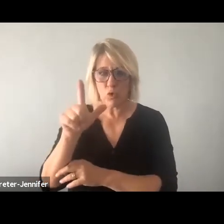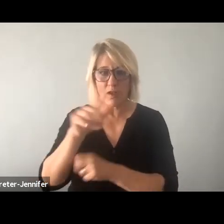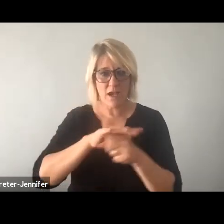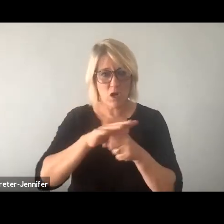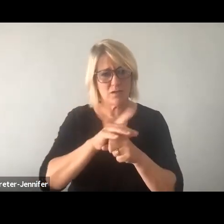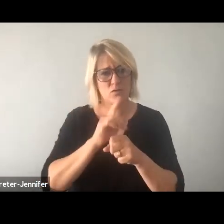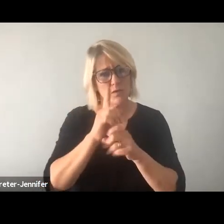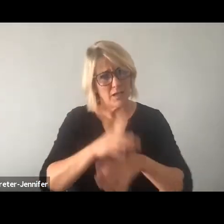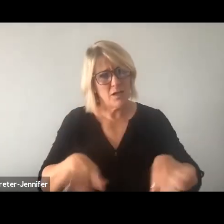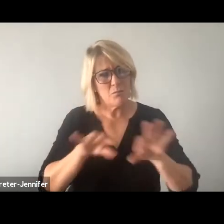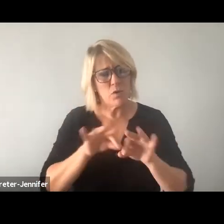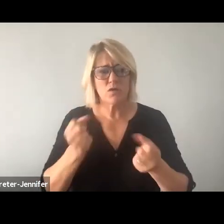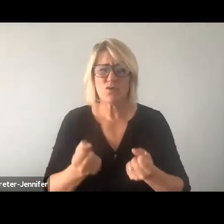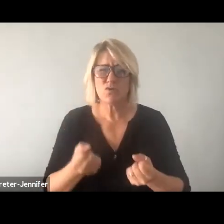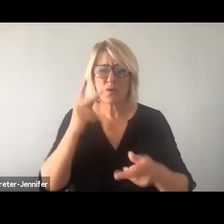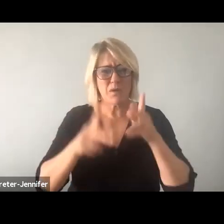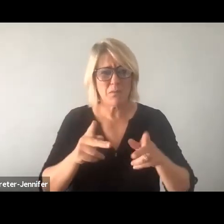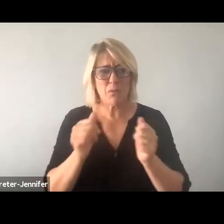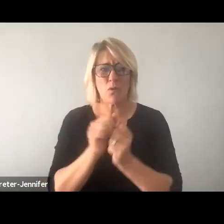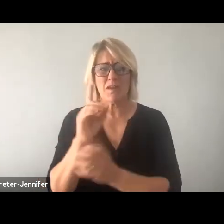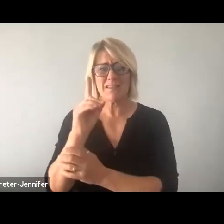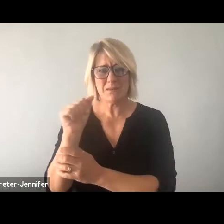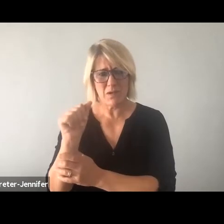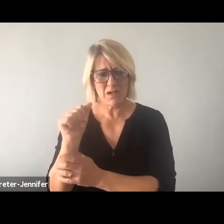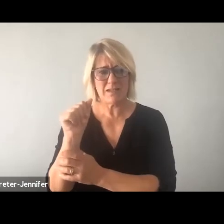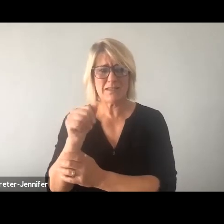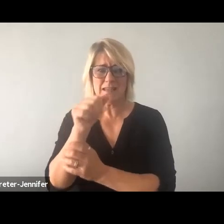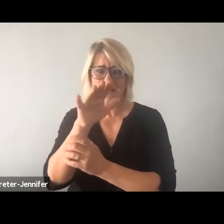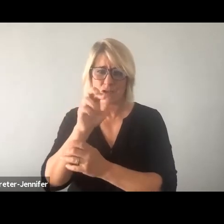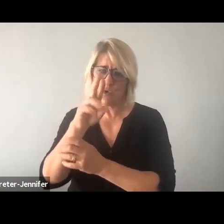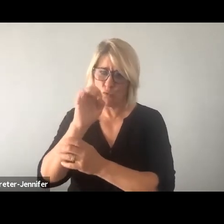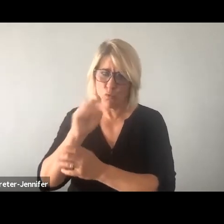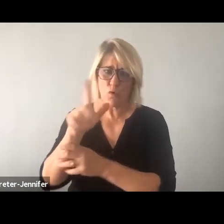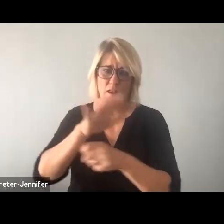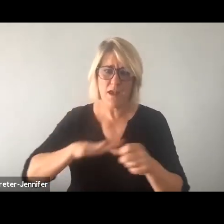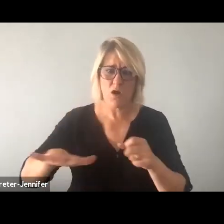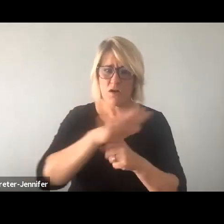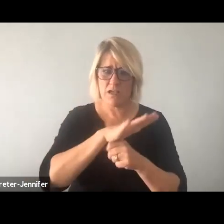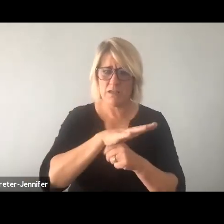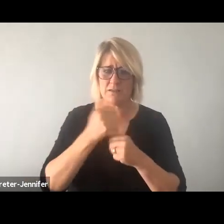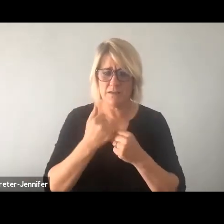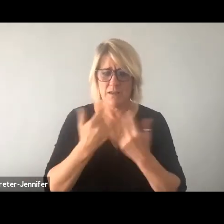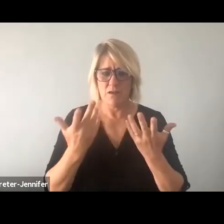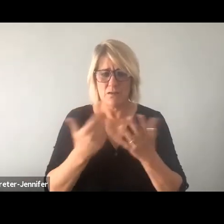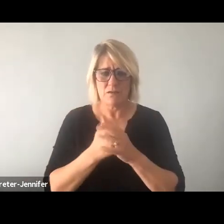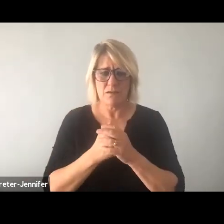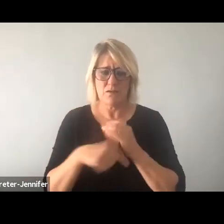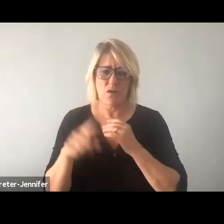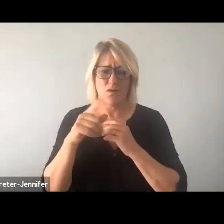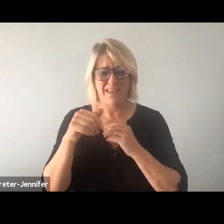are so many people with disabilities in rural areas and the unique barriers that folks in rural areas